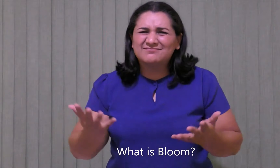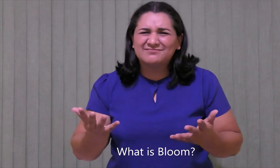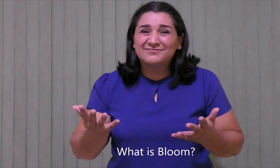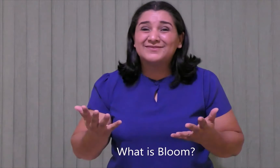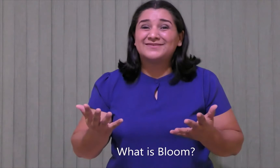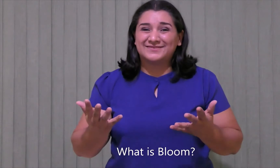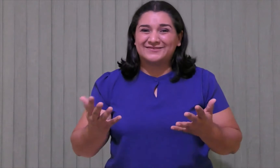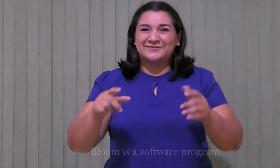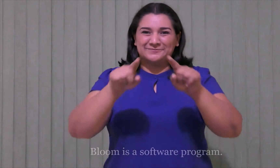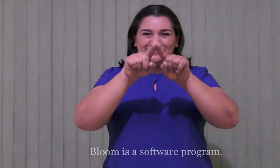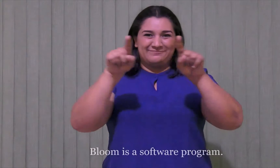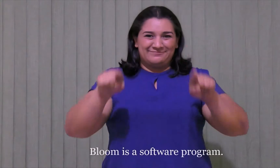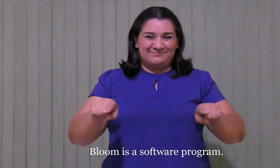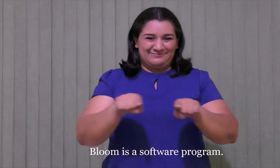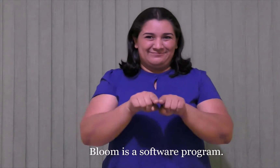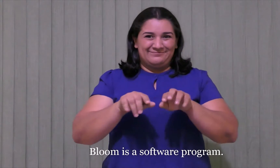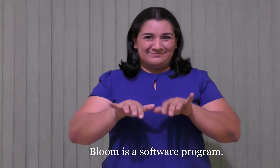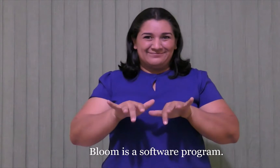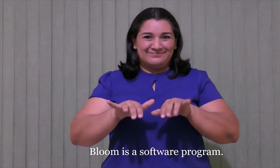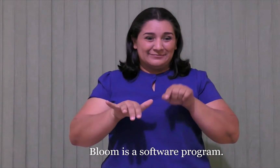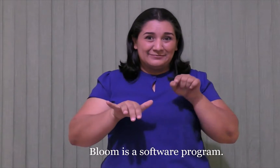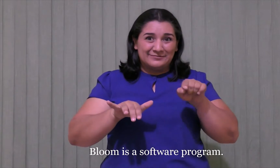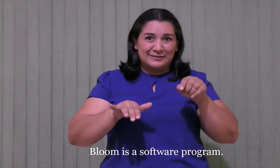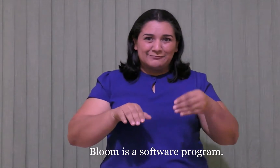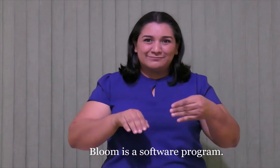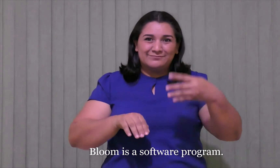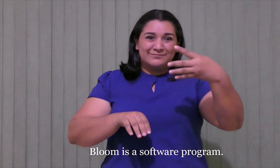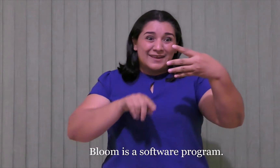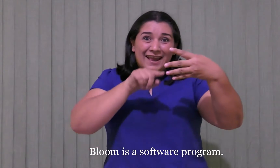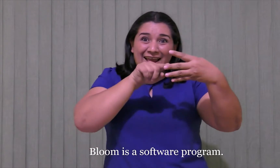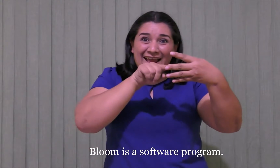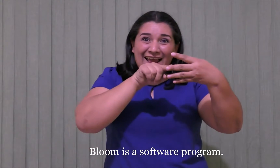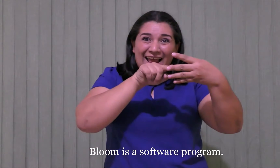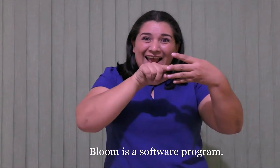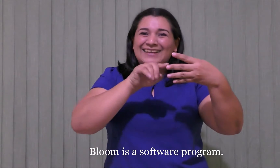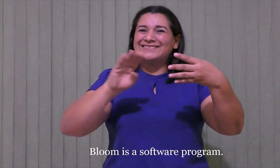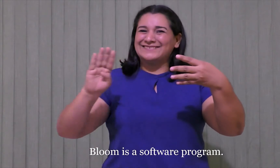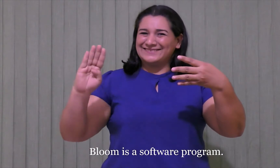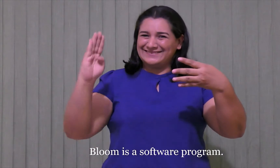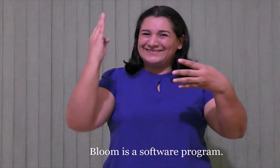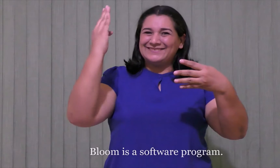What is Bloom? Bloom is a software program.